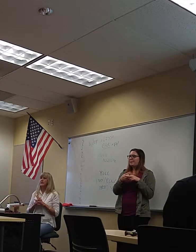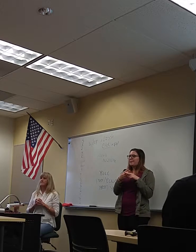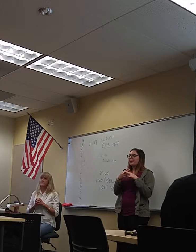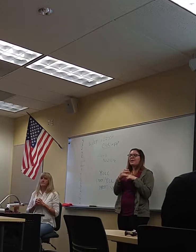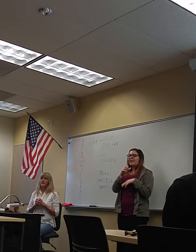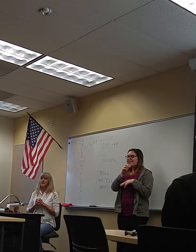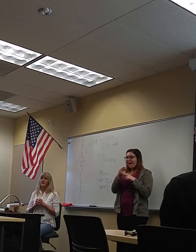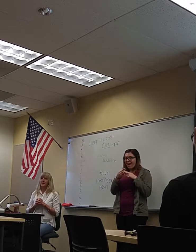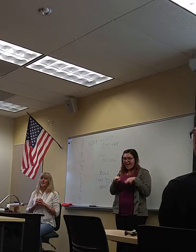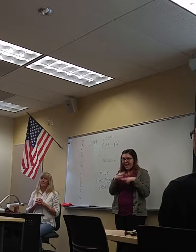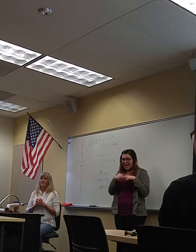name something?